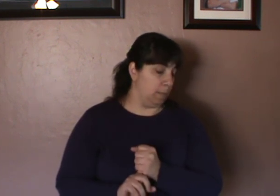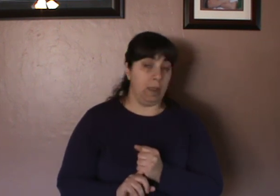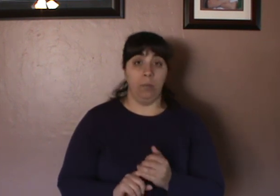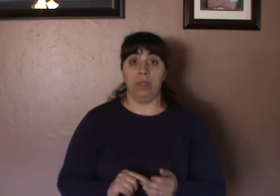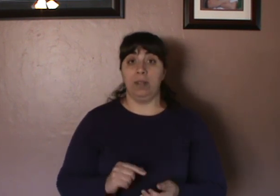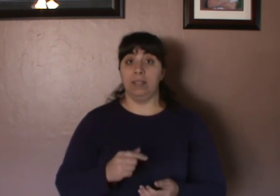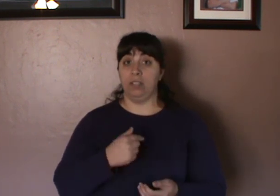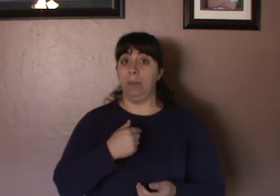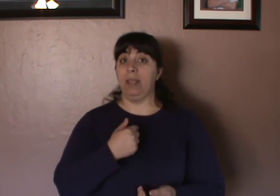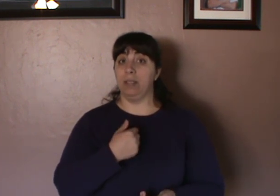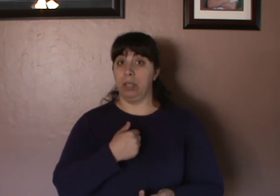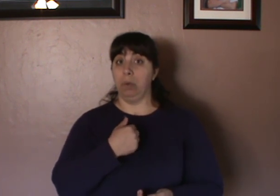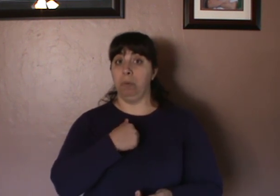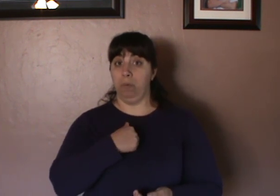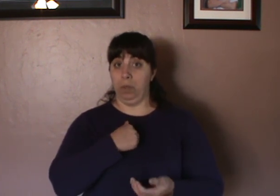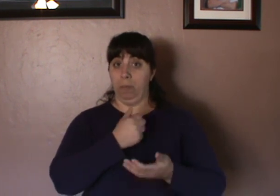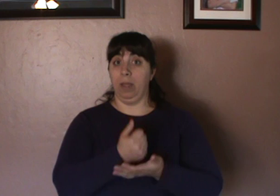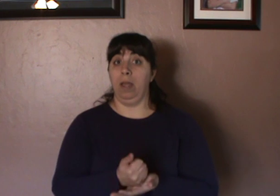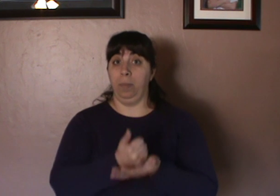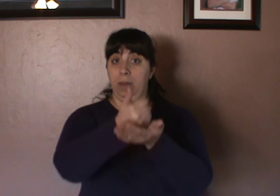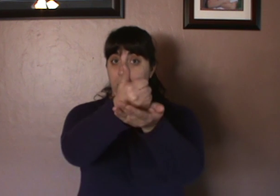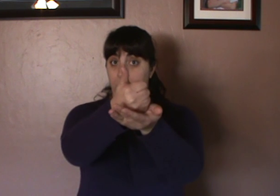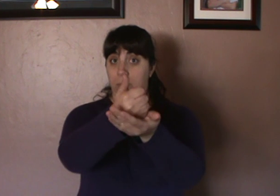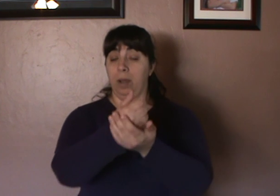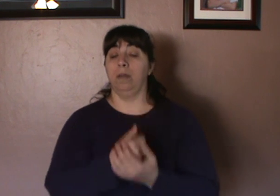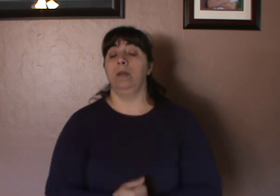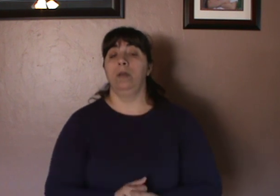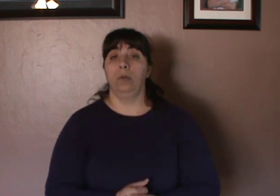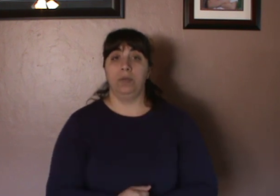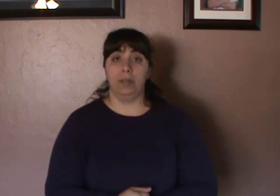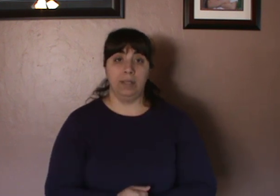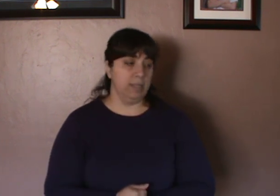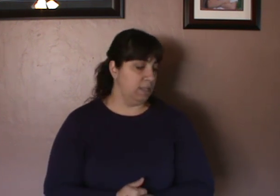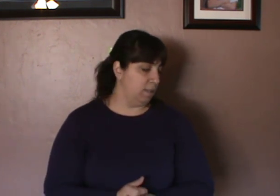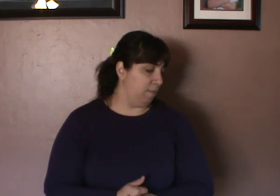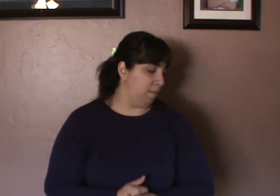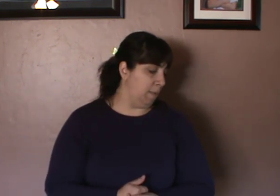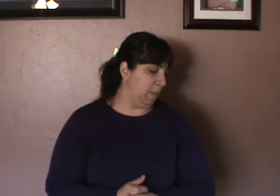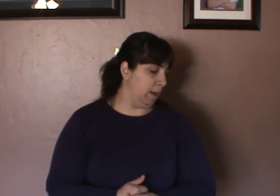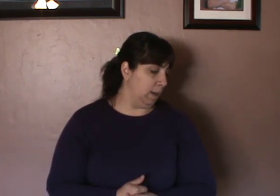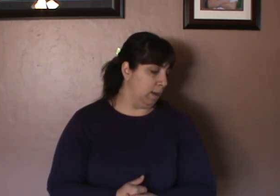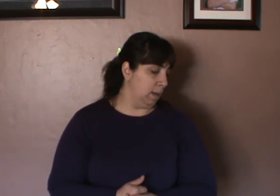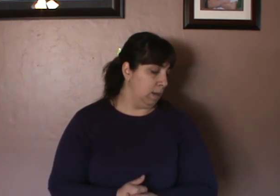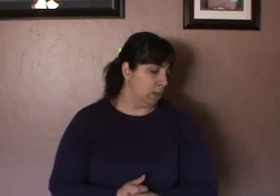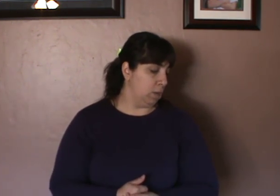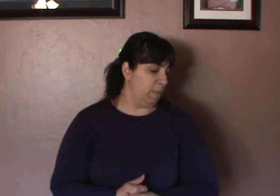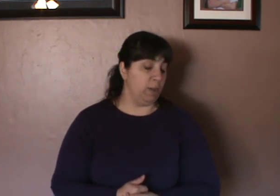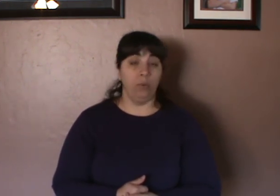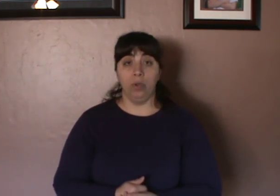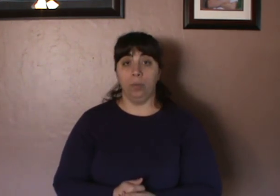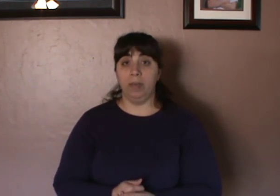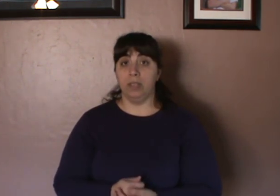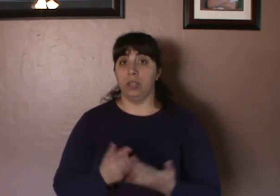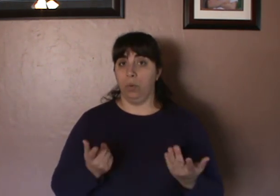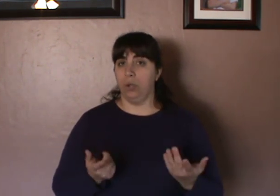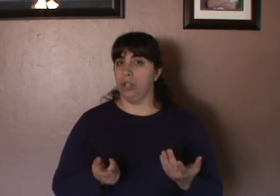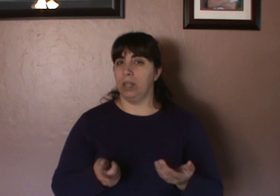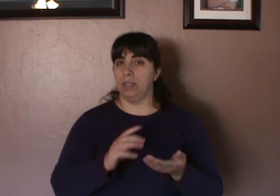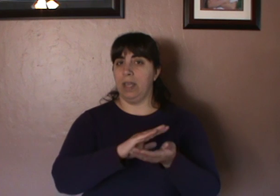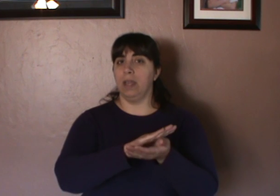and with an assist from me, so with helping you, right? With an assist from me to be who you'll be. So we're just gonna say